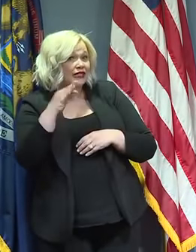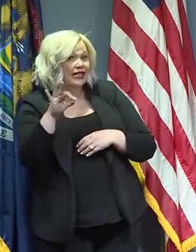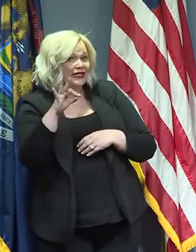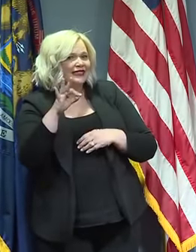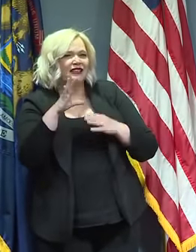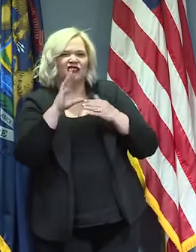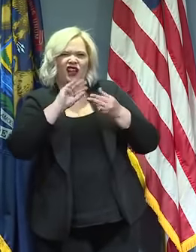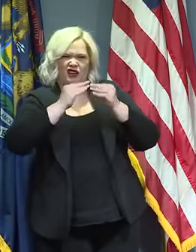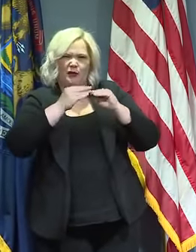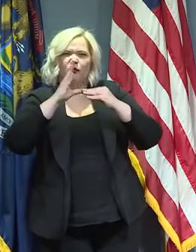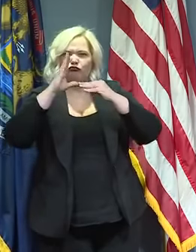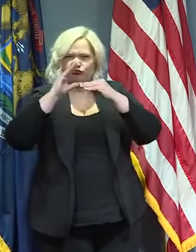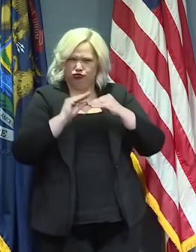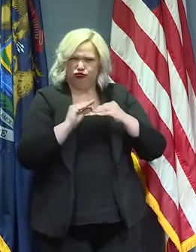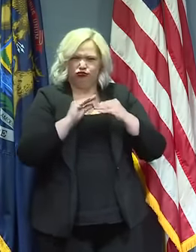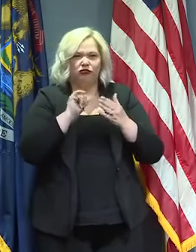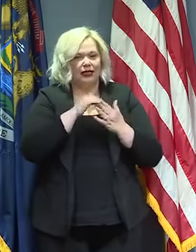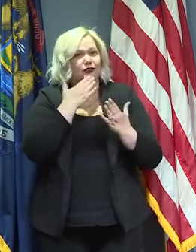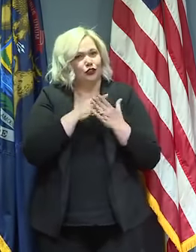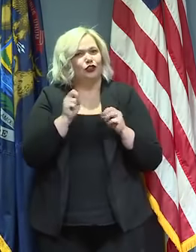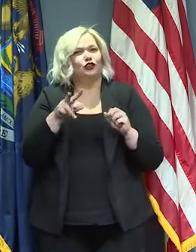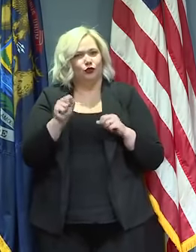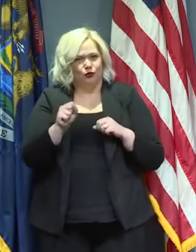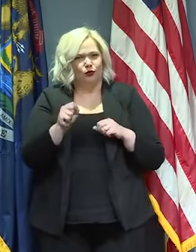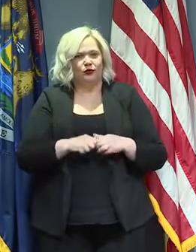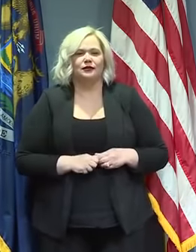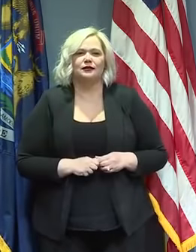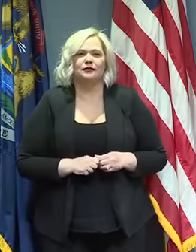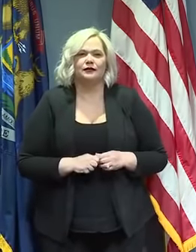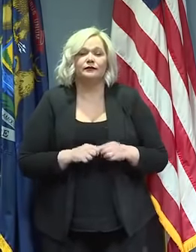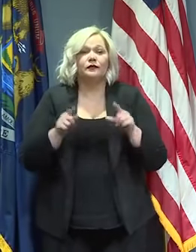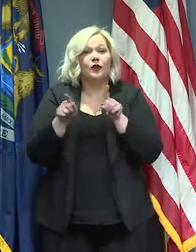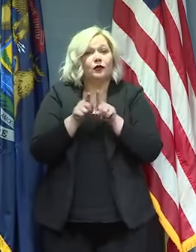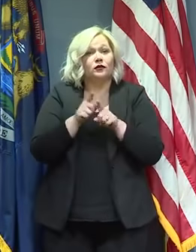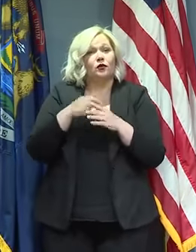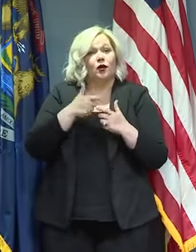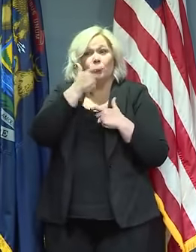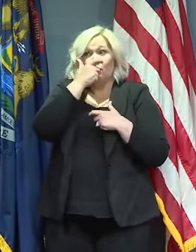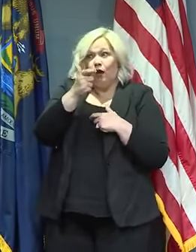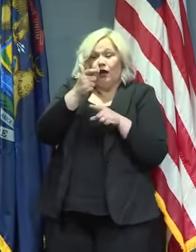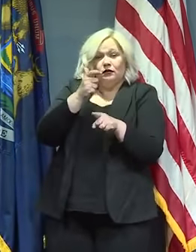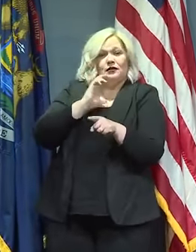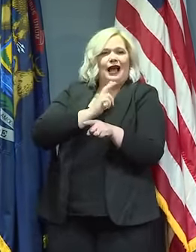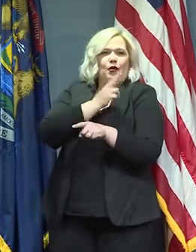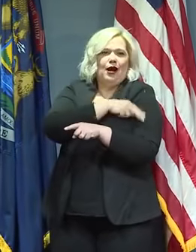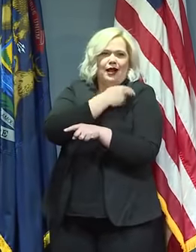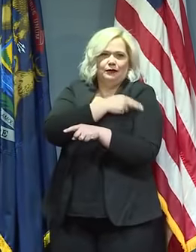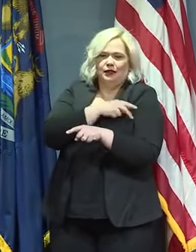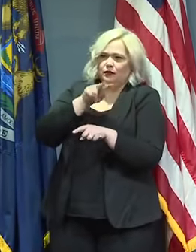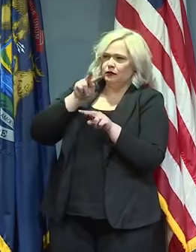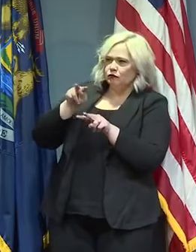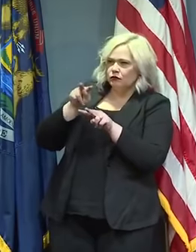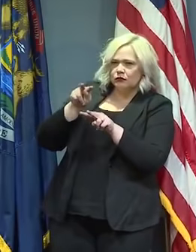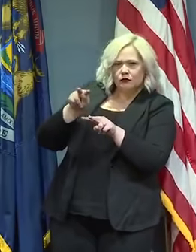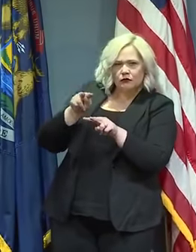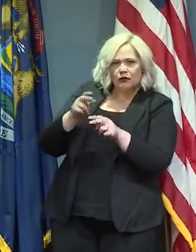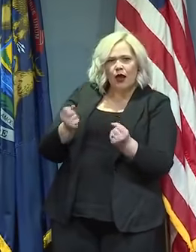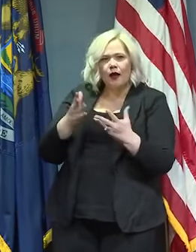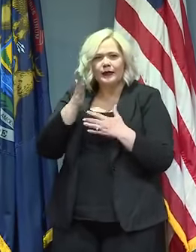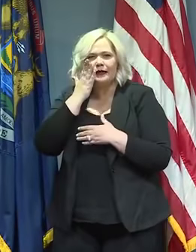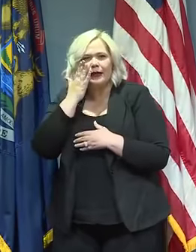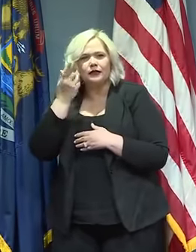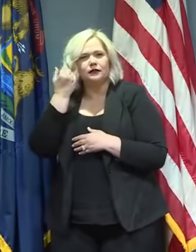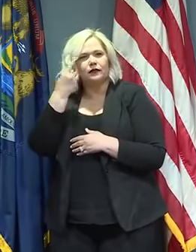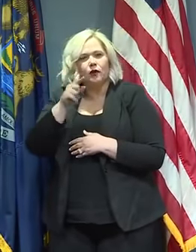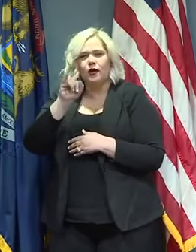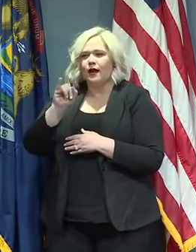is also a good sign. Another metric we'll be monitoring is our hospital capacity, things like the number of ICU beds that are